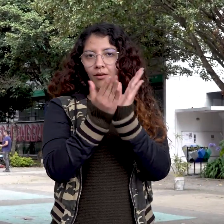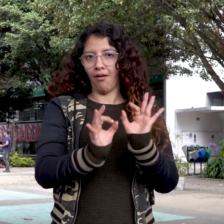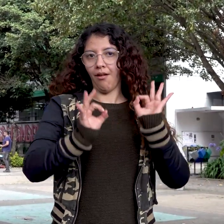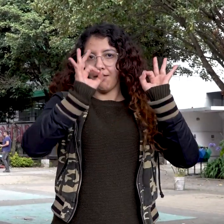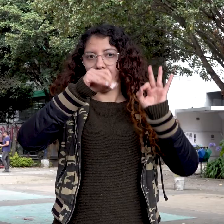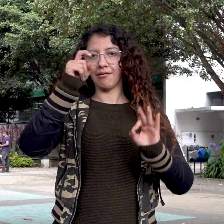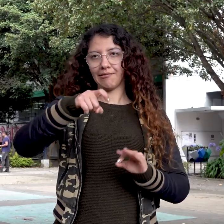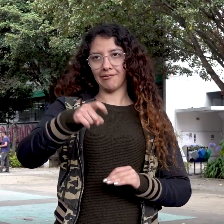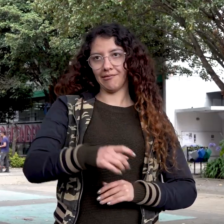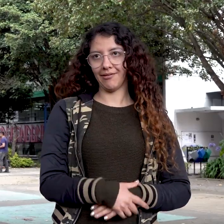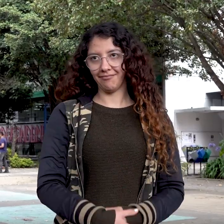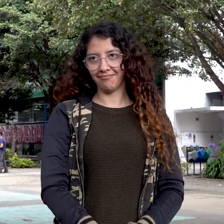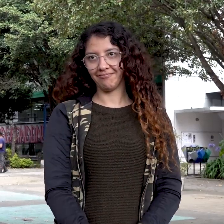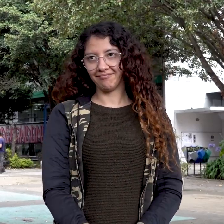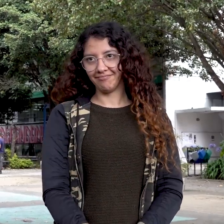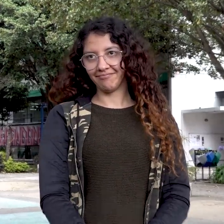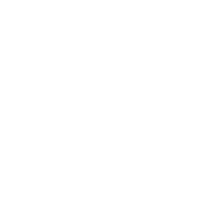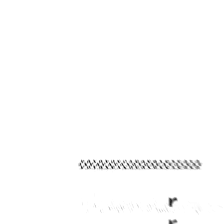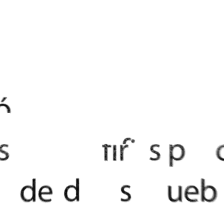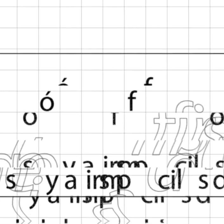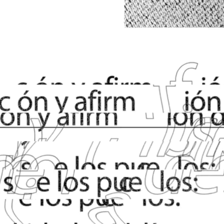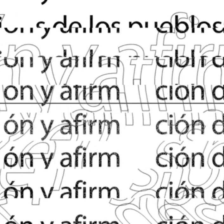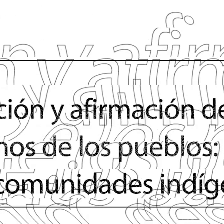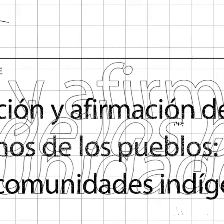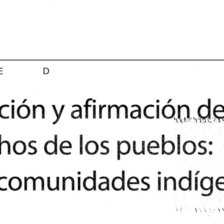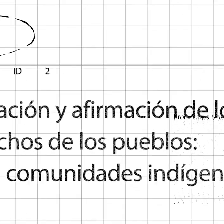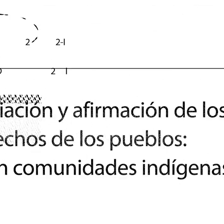ellos tengan un mejor futuro y una educación de calidad.